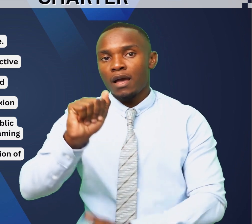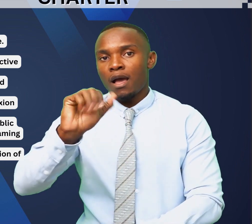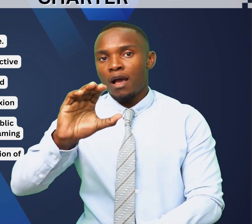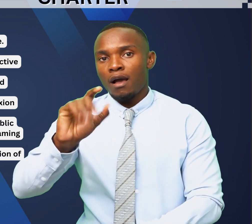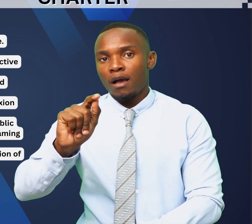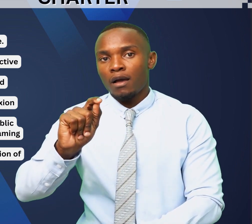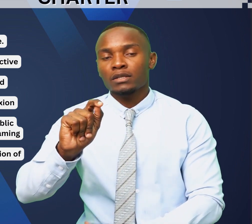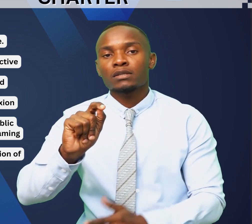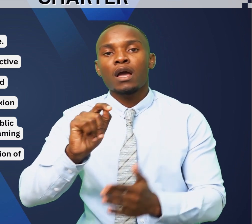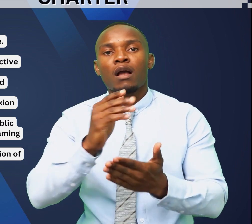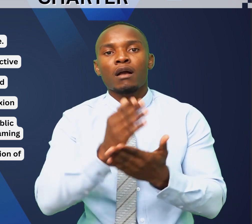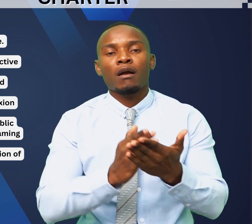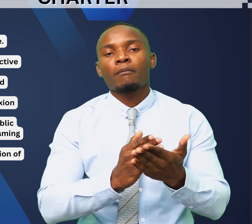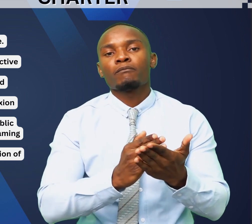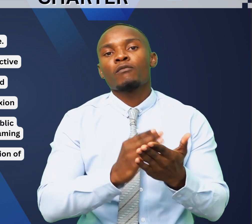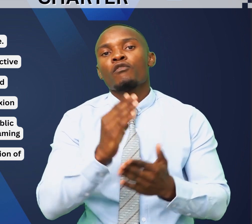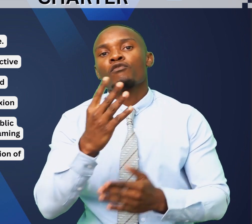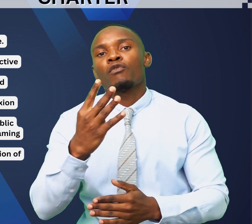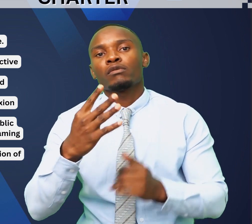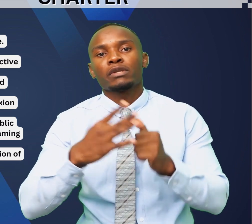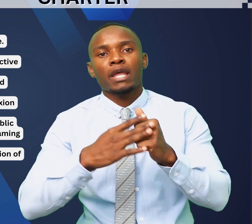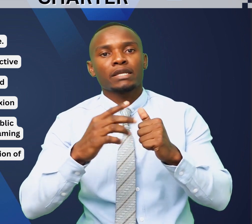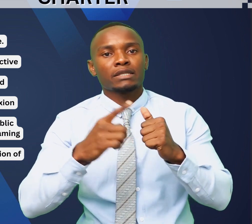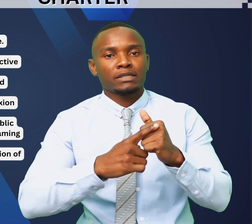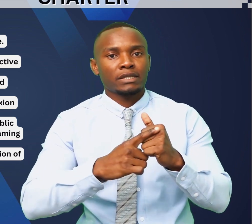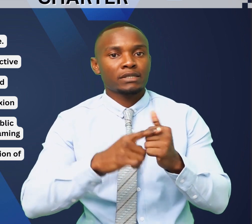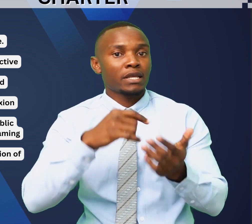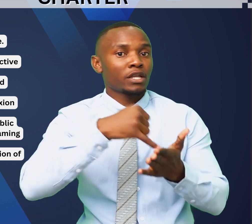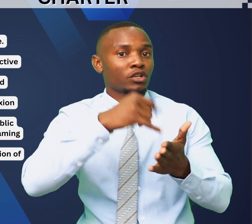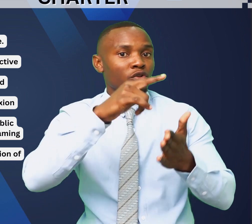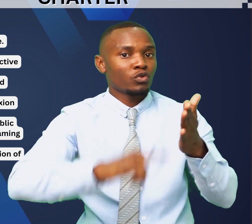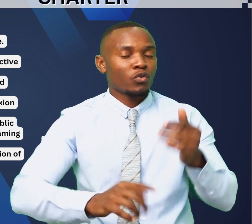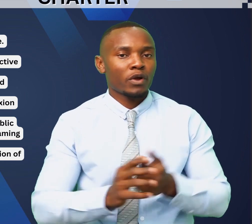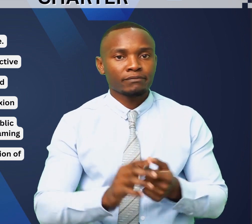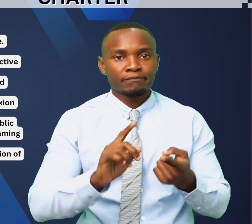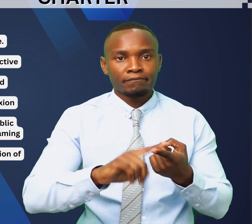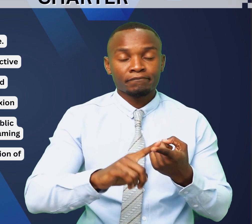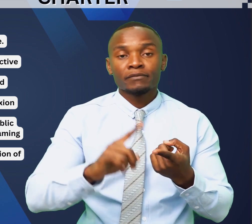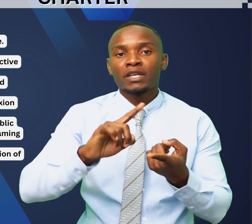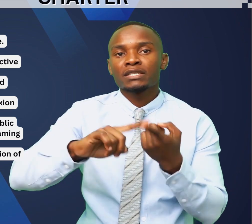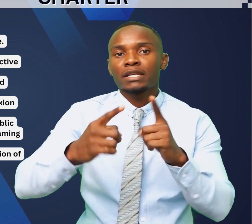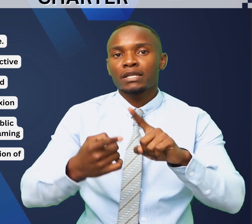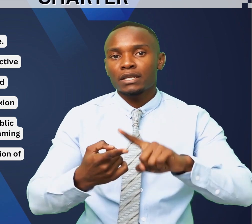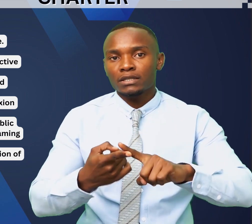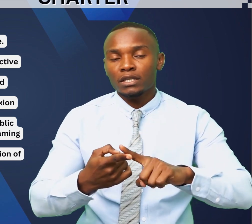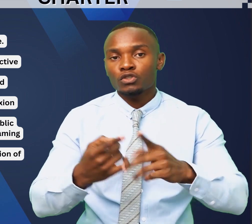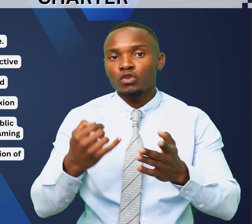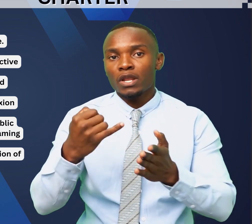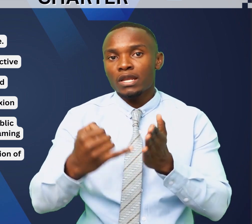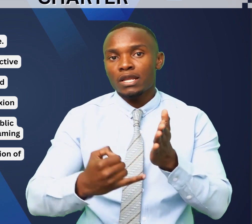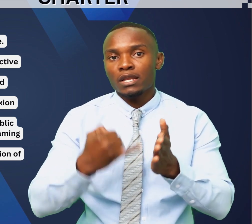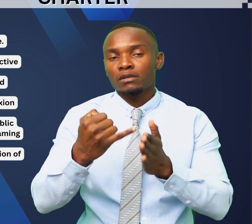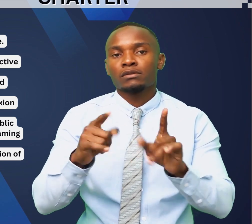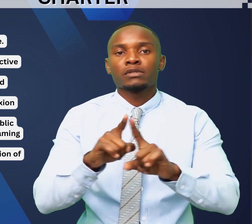Cap. 496 of the Laws of Kenya are to provide standardization in industry and